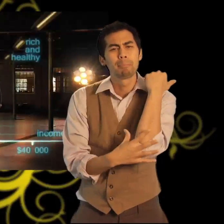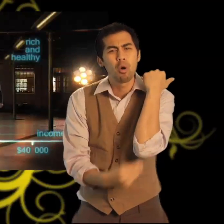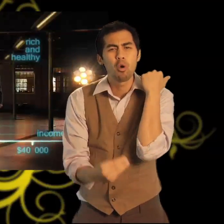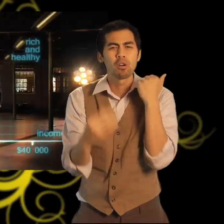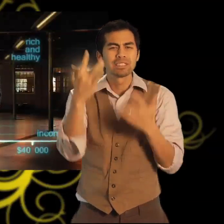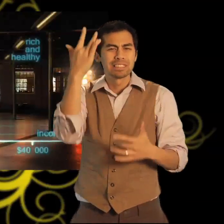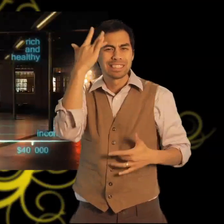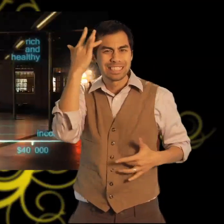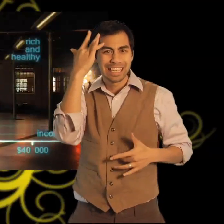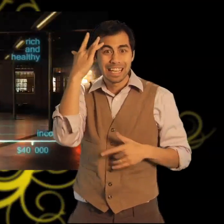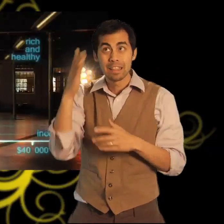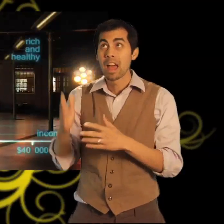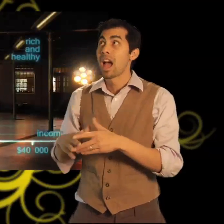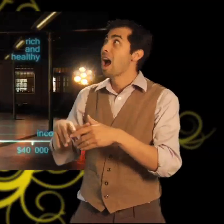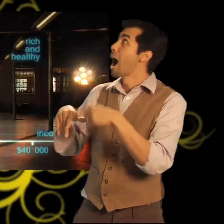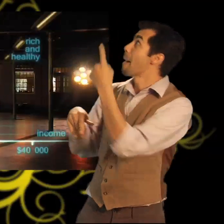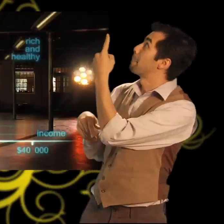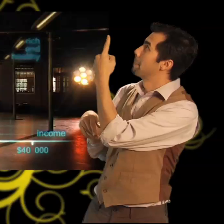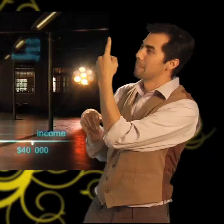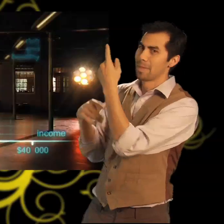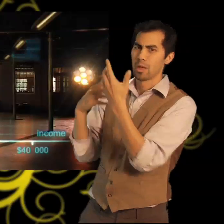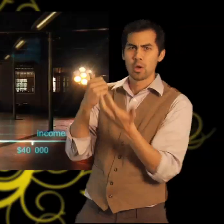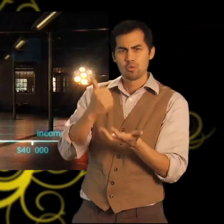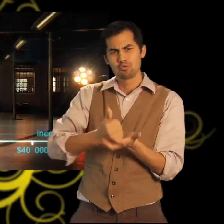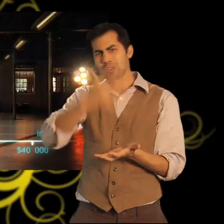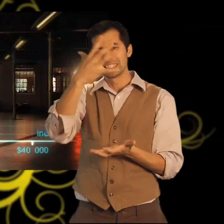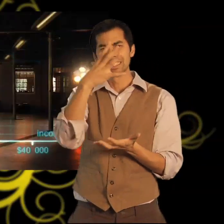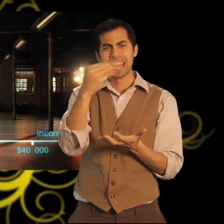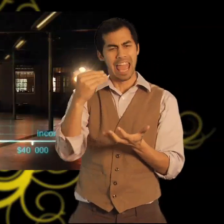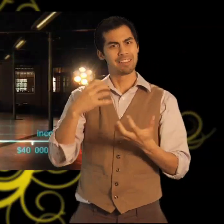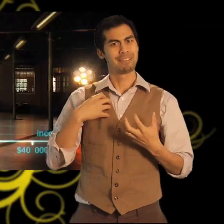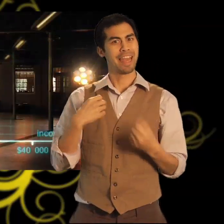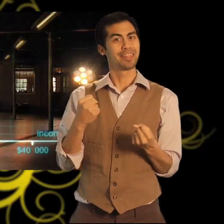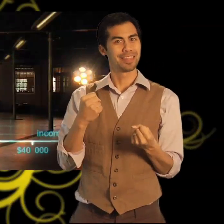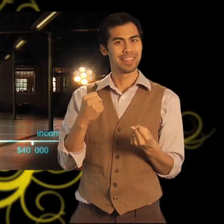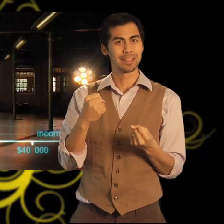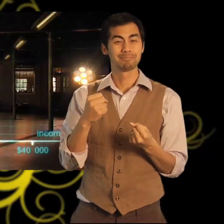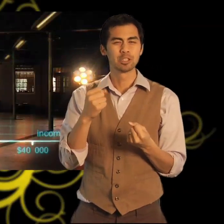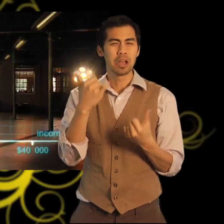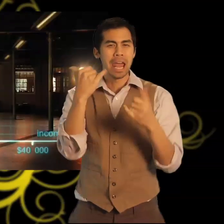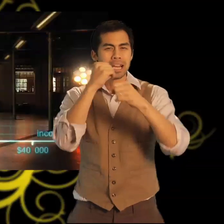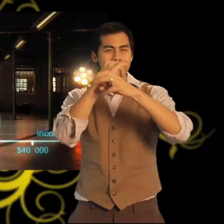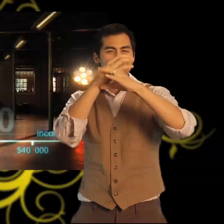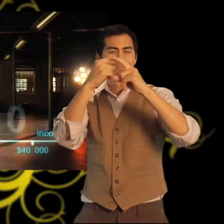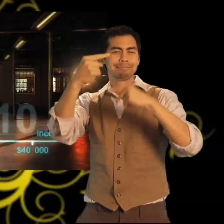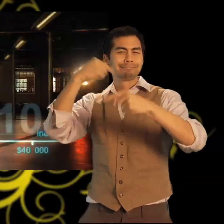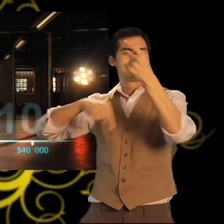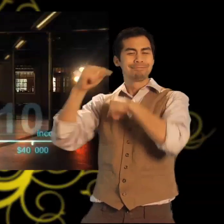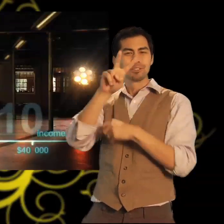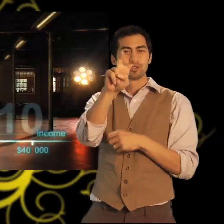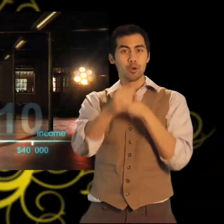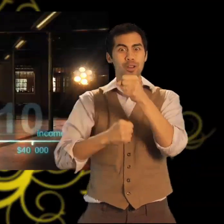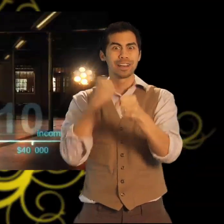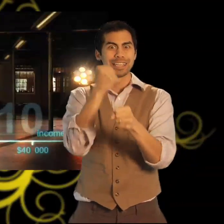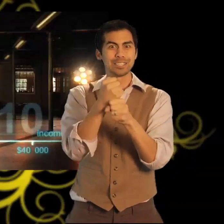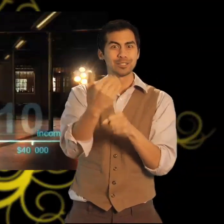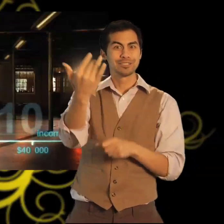healthy. Now, I'm going to show you the world 200 years ago, in